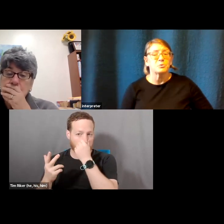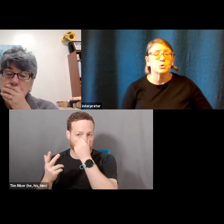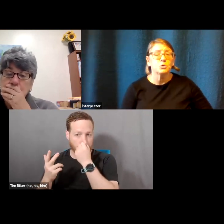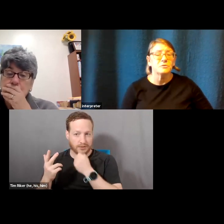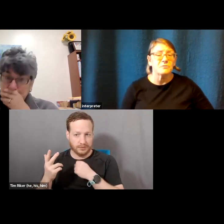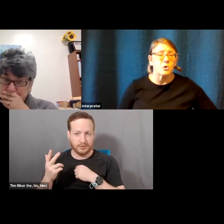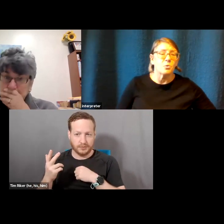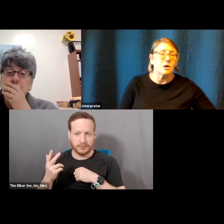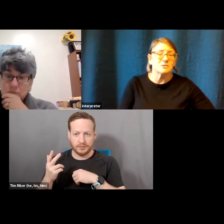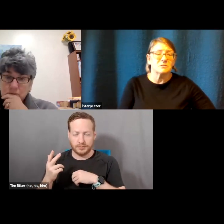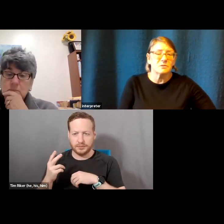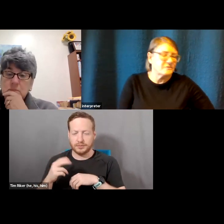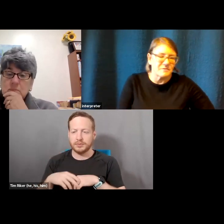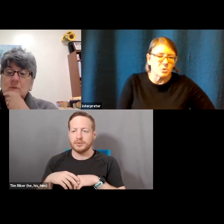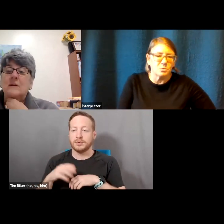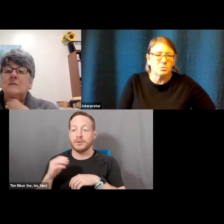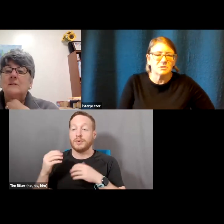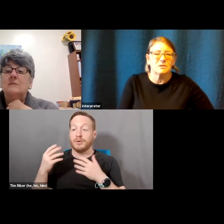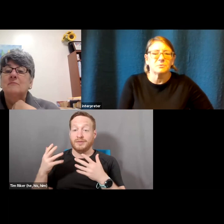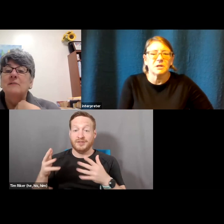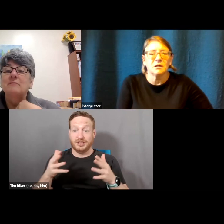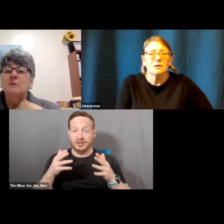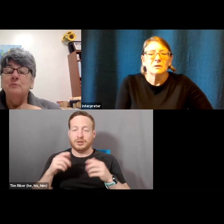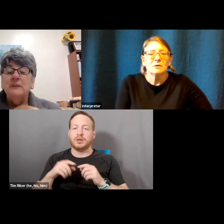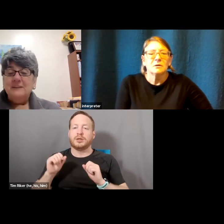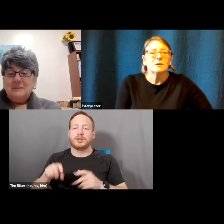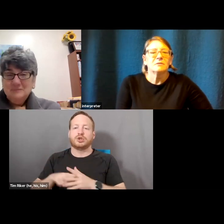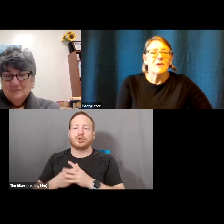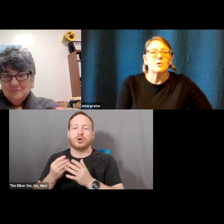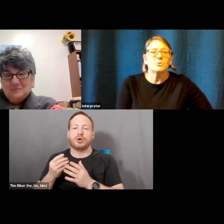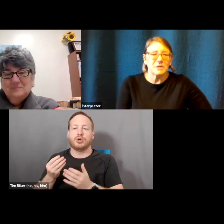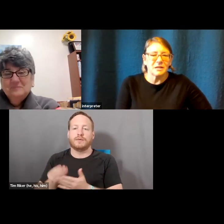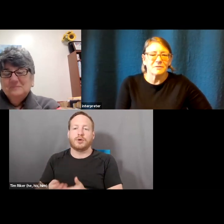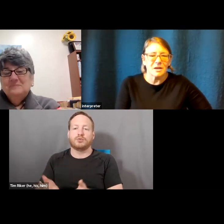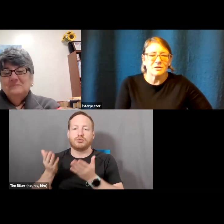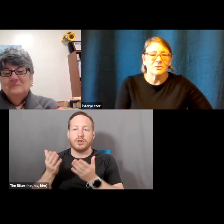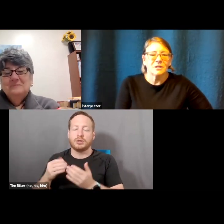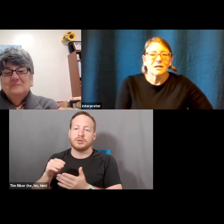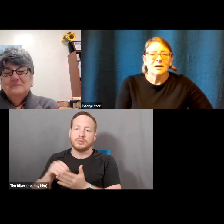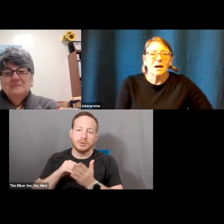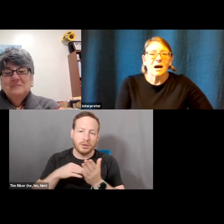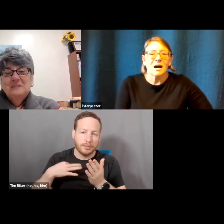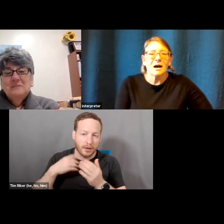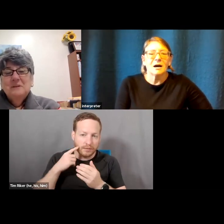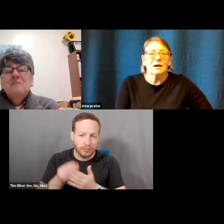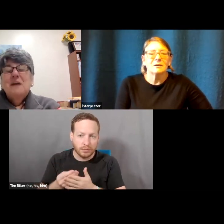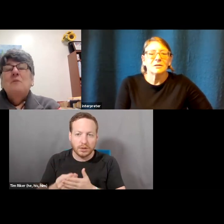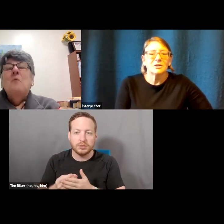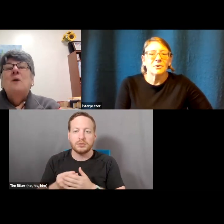to approve the 401s, the 501c. 503. 503, thank you.